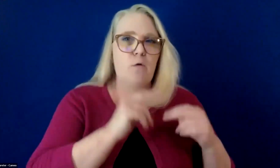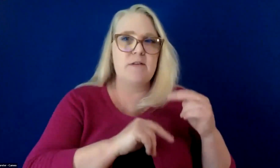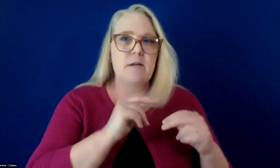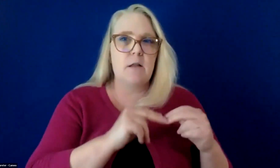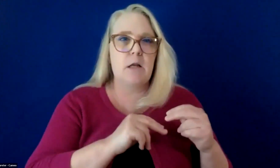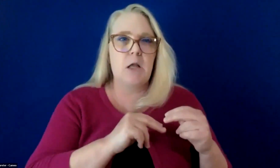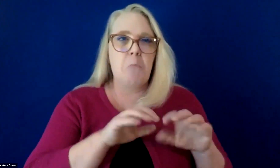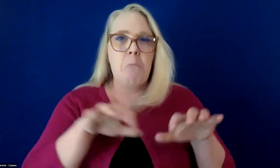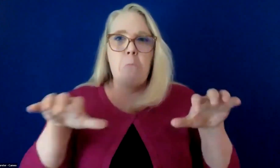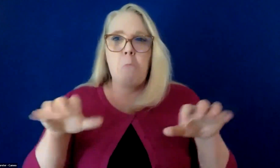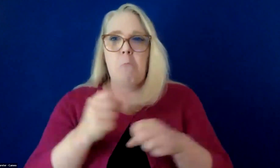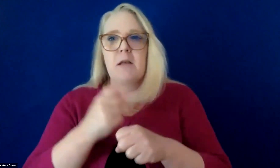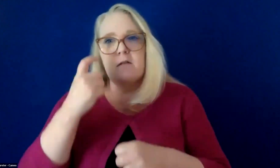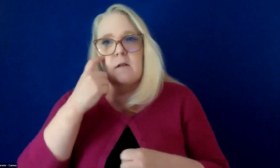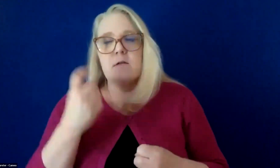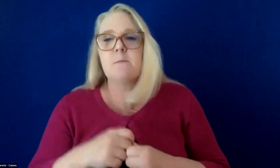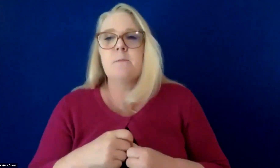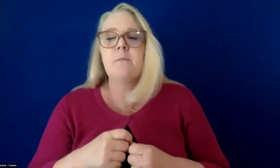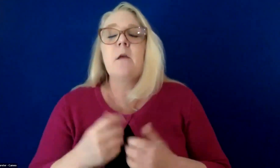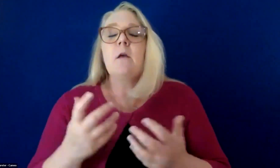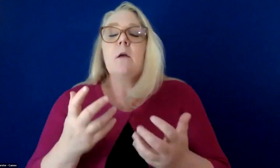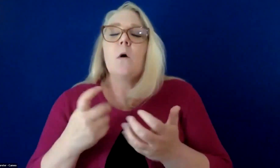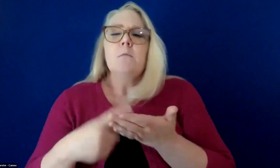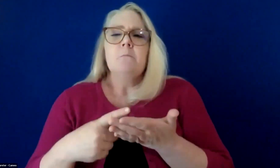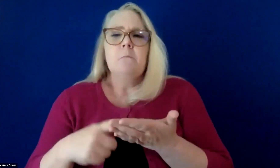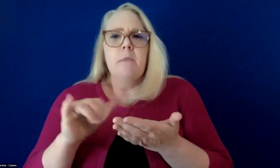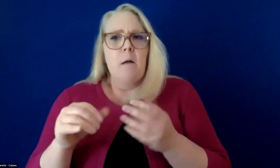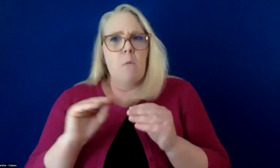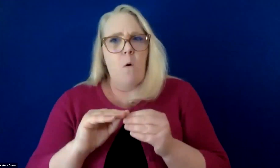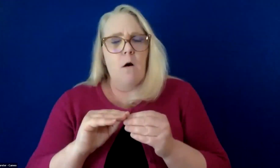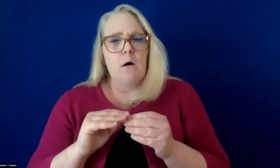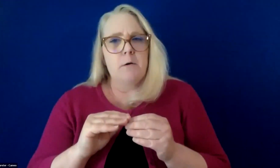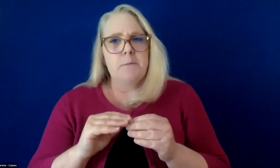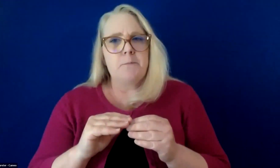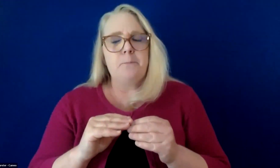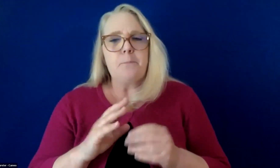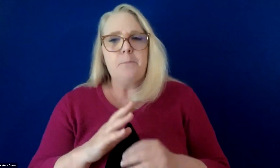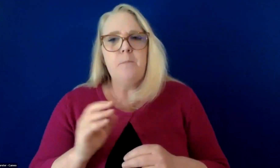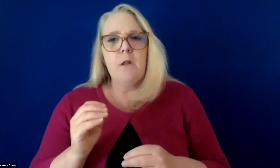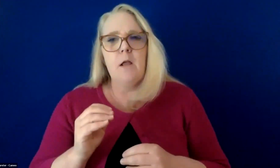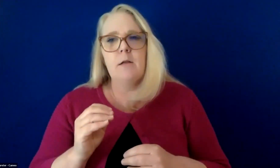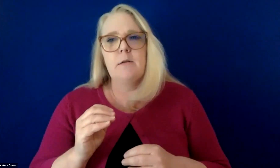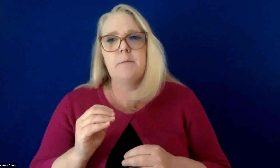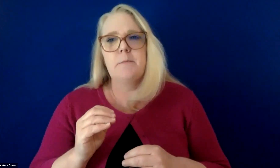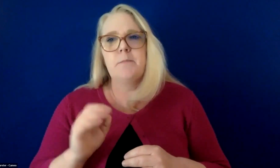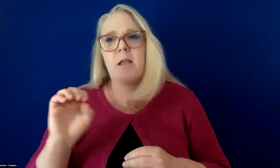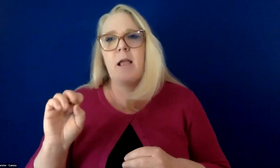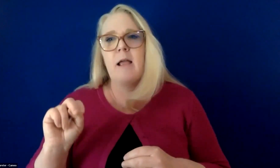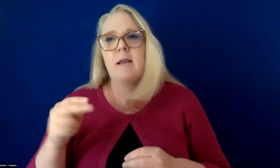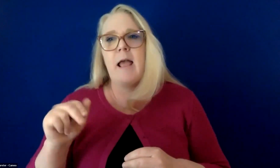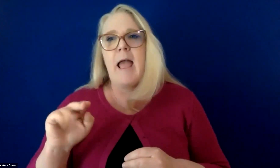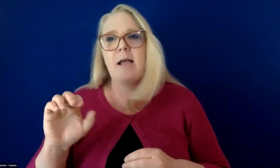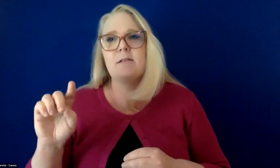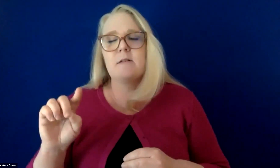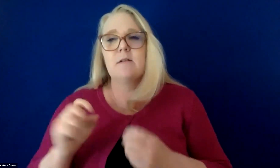So we'd love to talk about that a little bit more. I really like the topic that came up. And then, enhanced supported living,